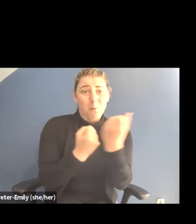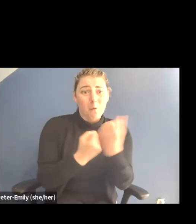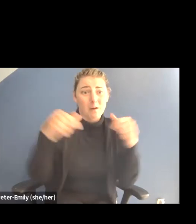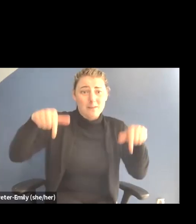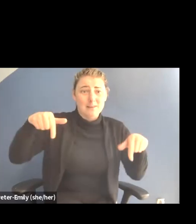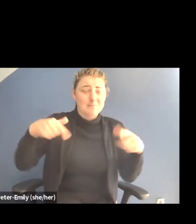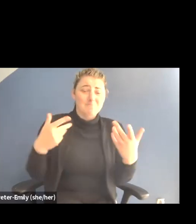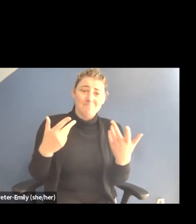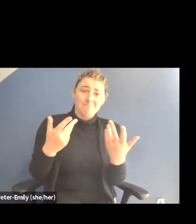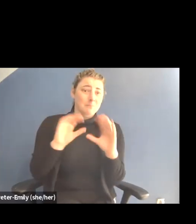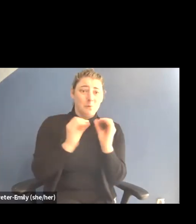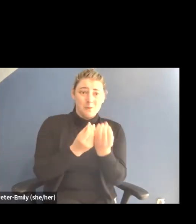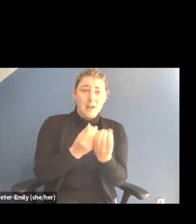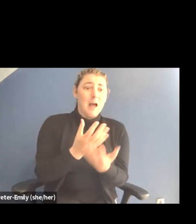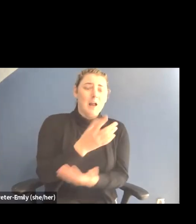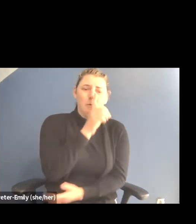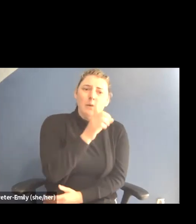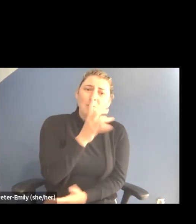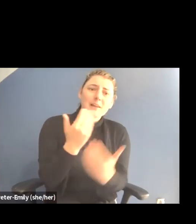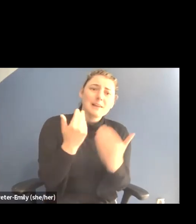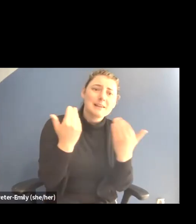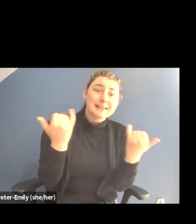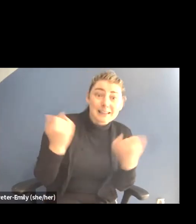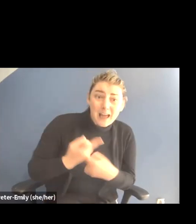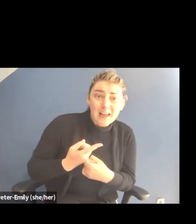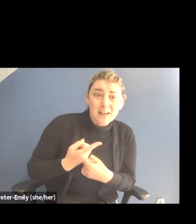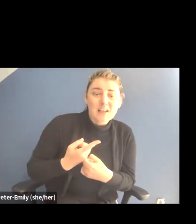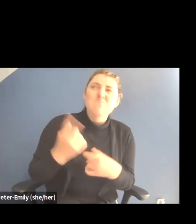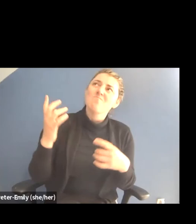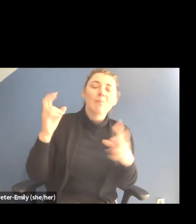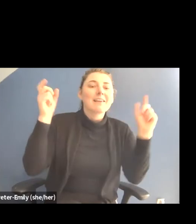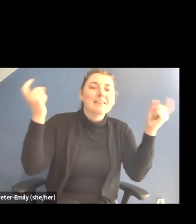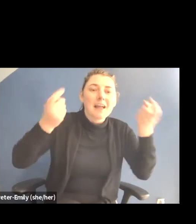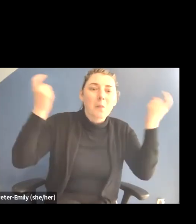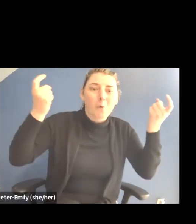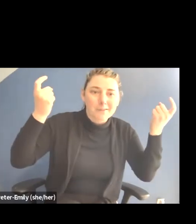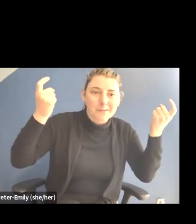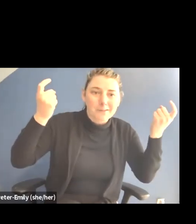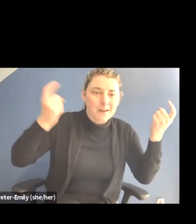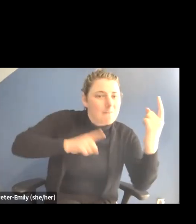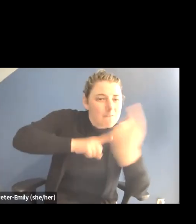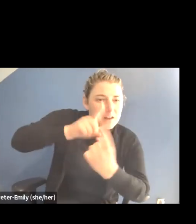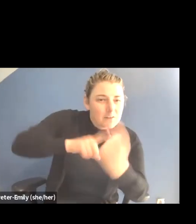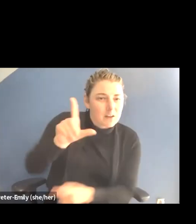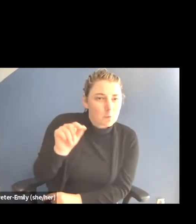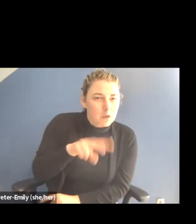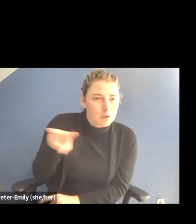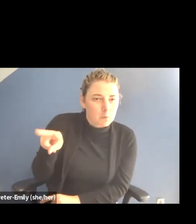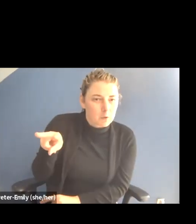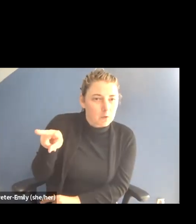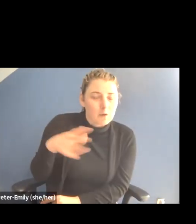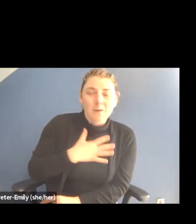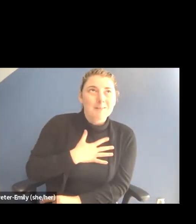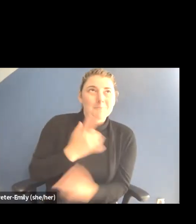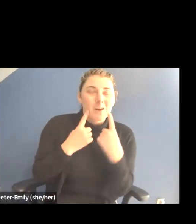Roundtable, and I really want to say that today is a celebration. You know, face-to-face 2022, we've made